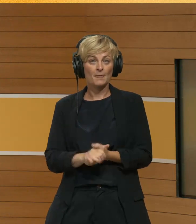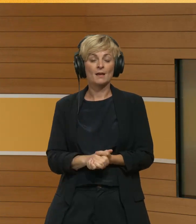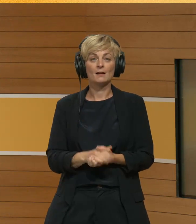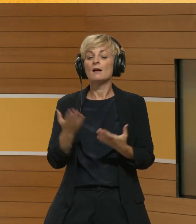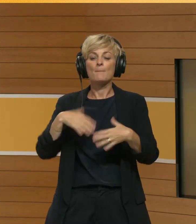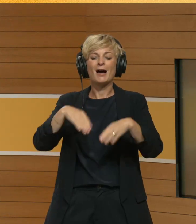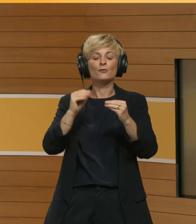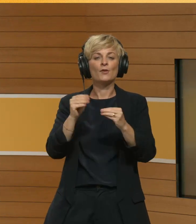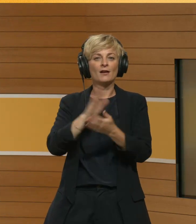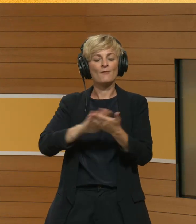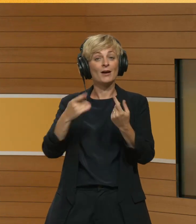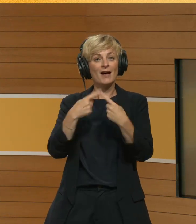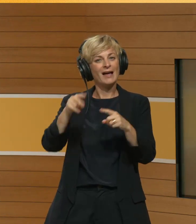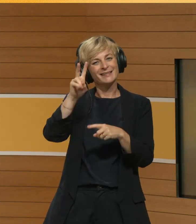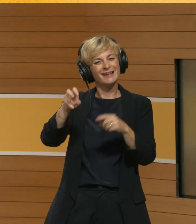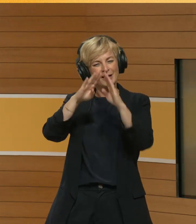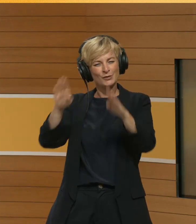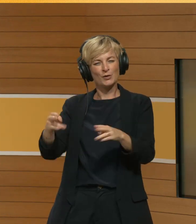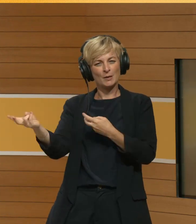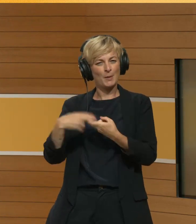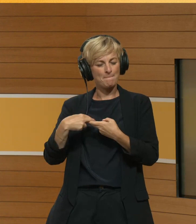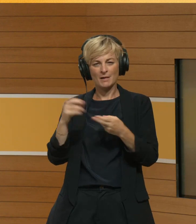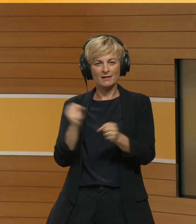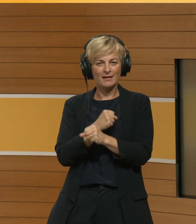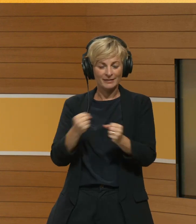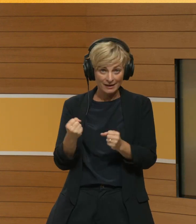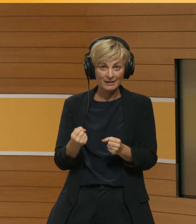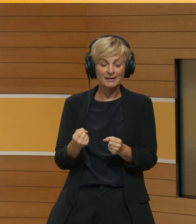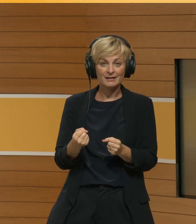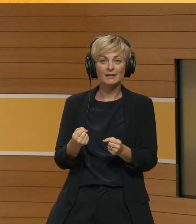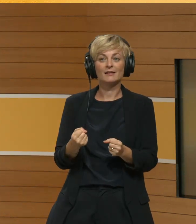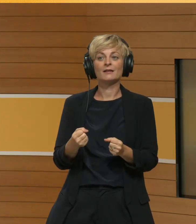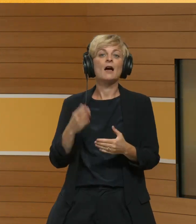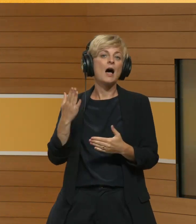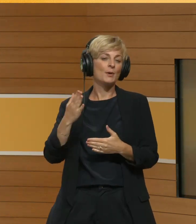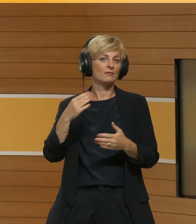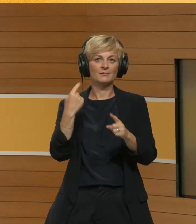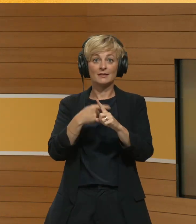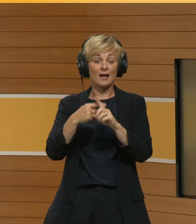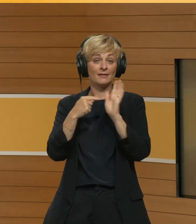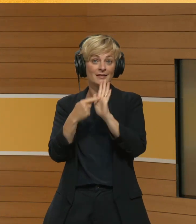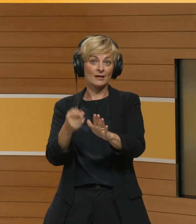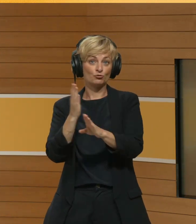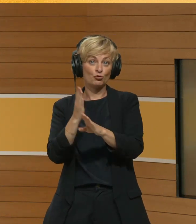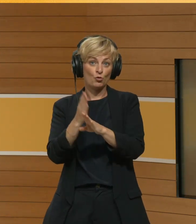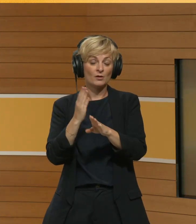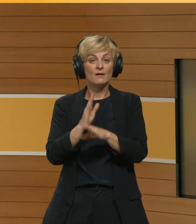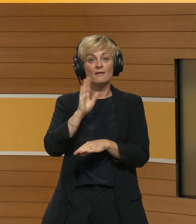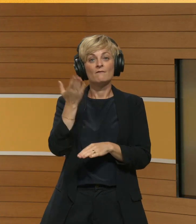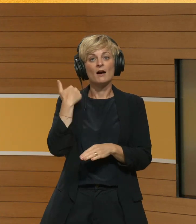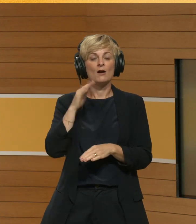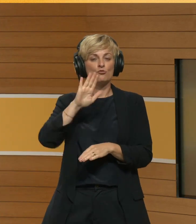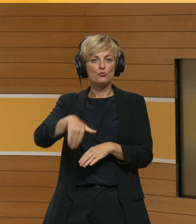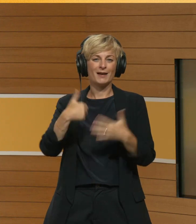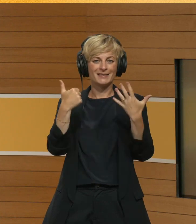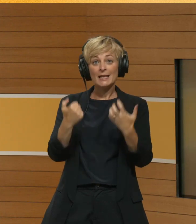But the numbers speak for themselves, so 60 or over 60 hospitals joining the study still during this kind of very